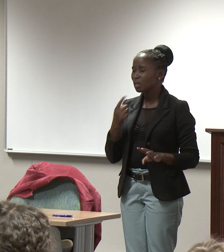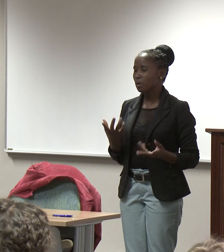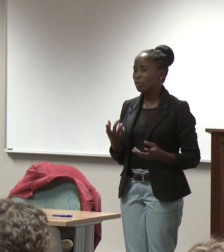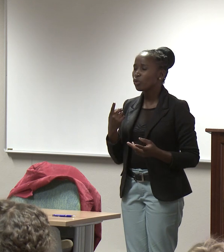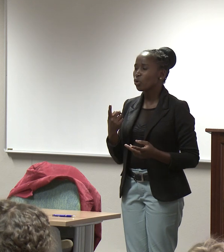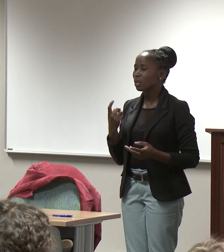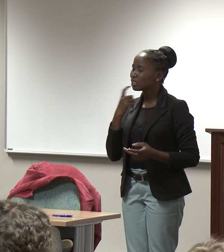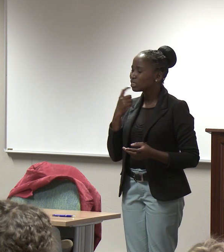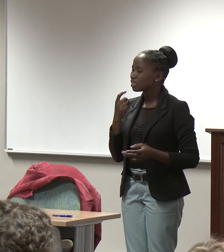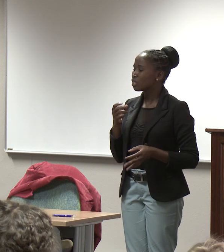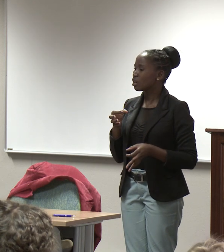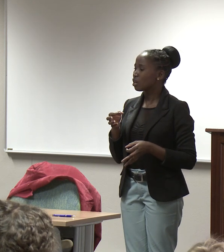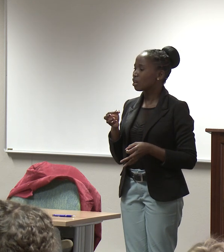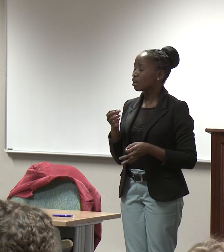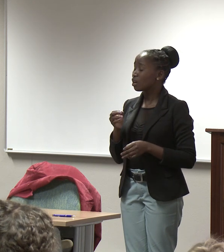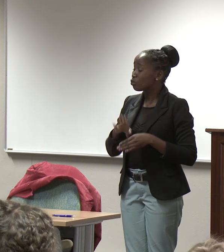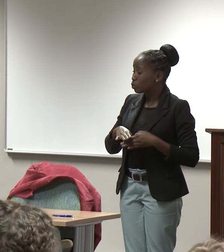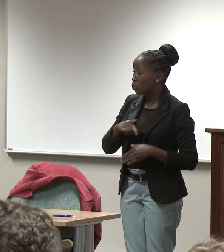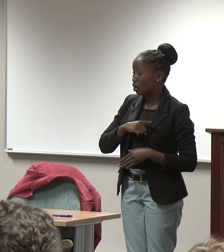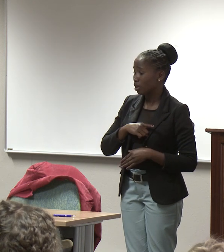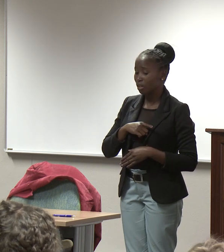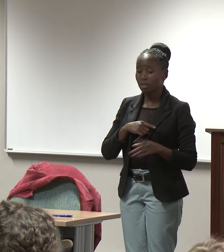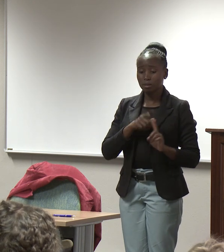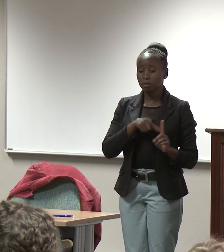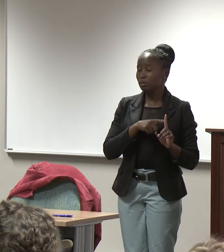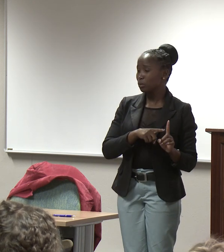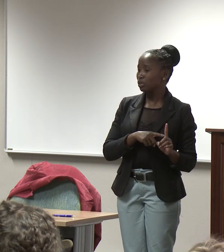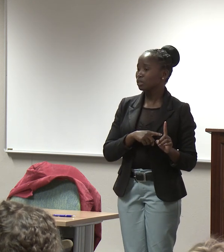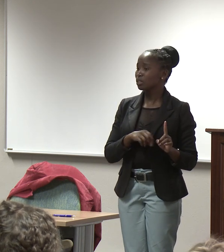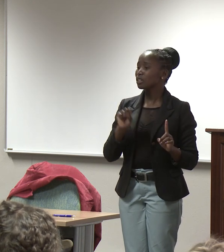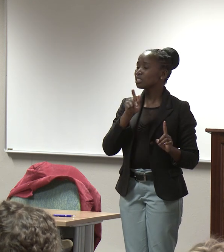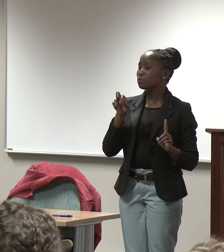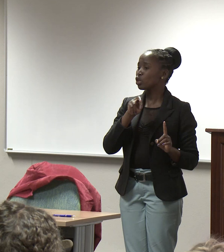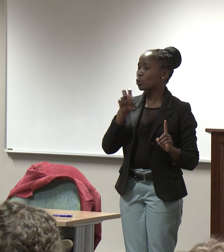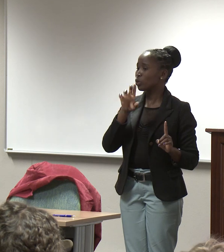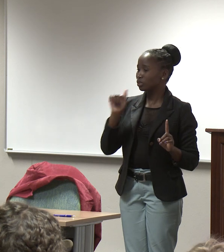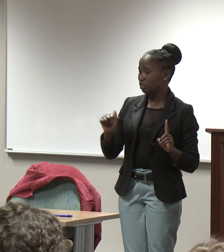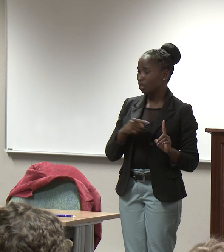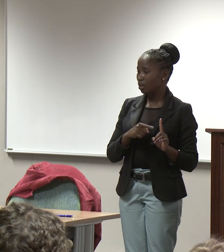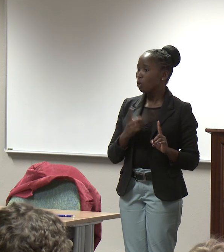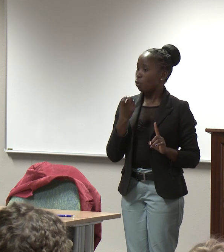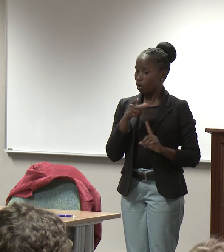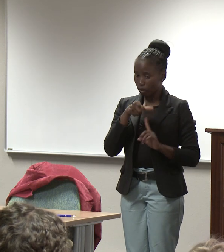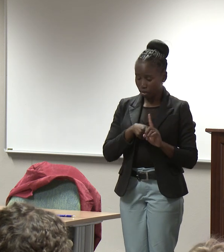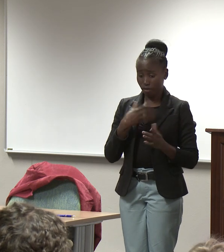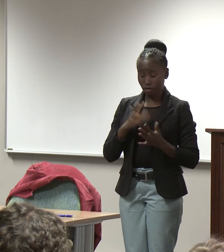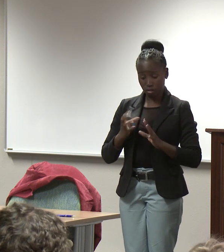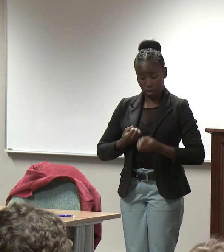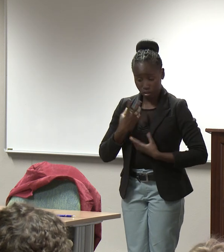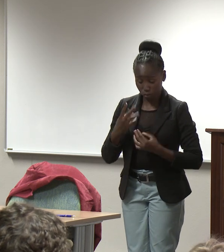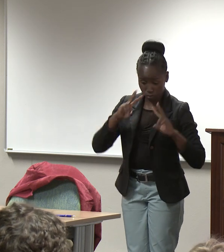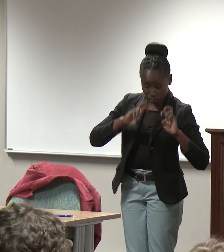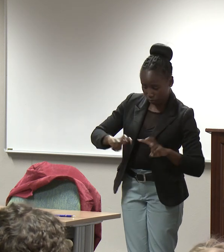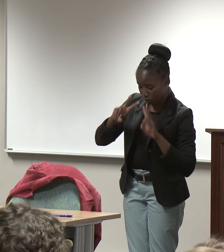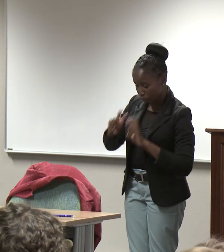reason, because the Cartesian notion was the only one that could allow the Europeans to exploit the natural resources of Latin